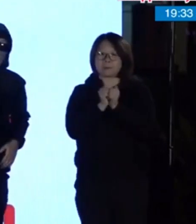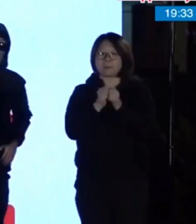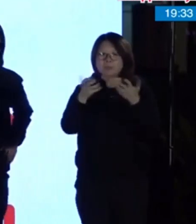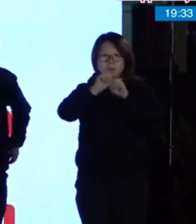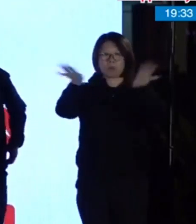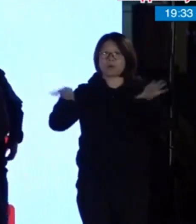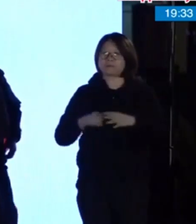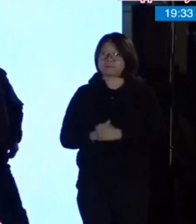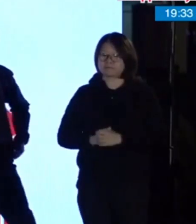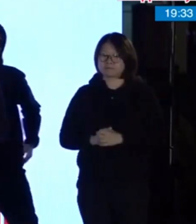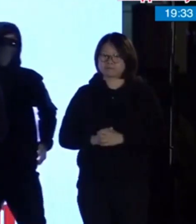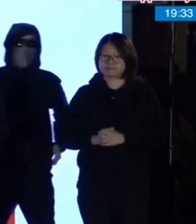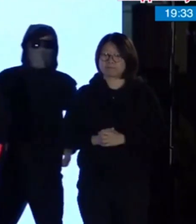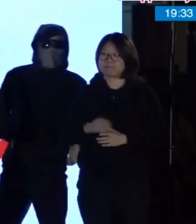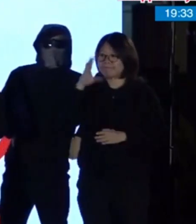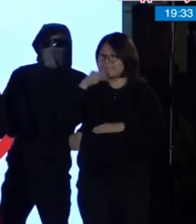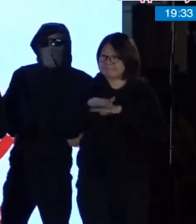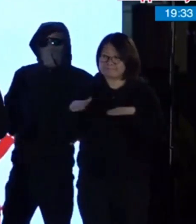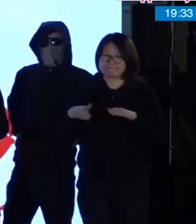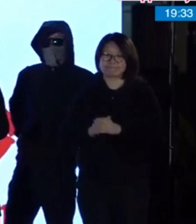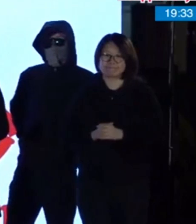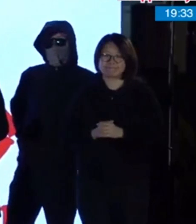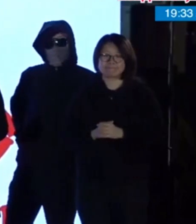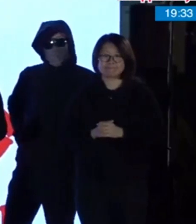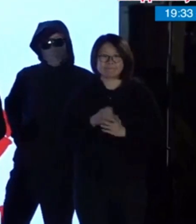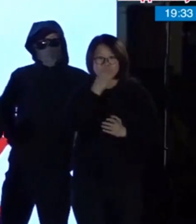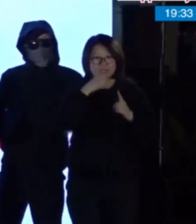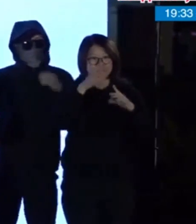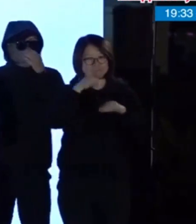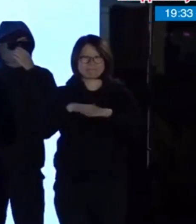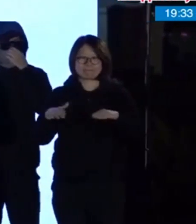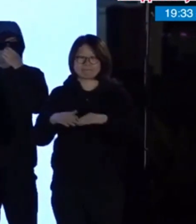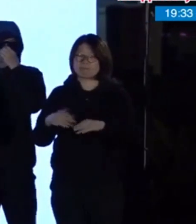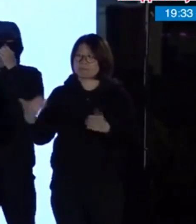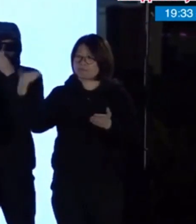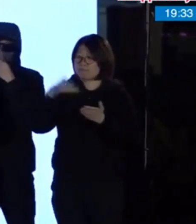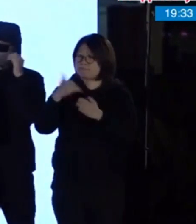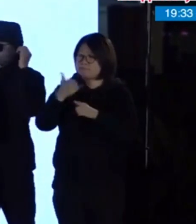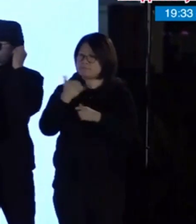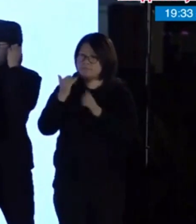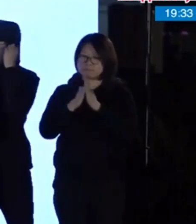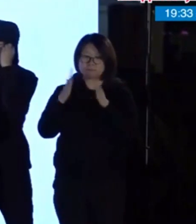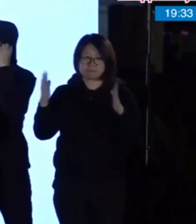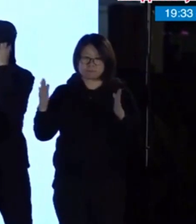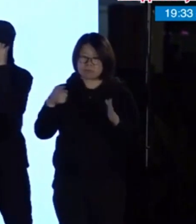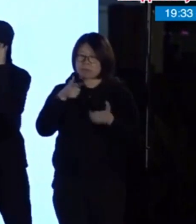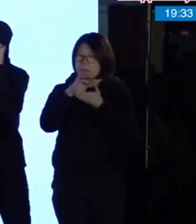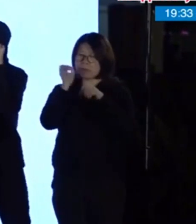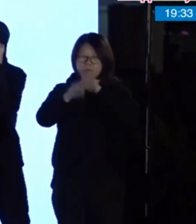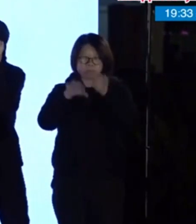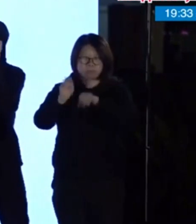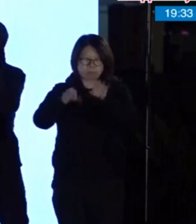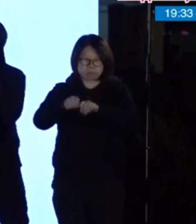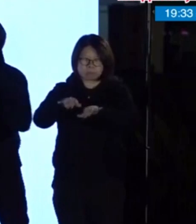Good evening, Hong Kongers. In the past half year, the Hong Kong police have wildly fired over 10,000 tear gas